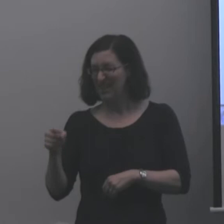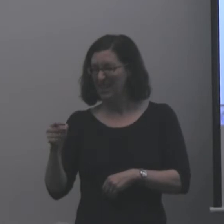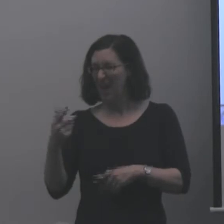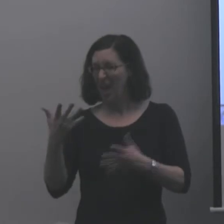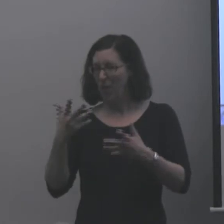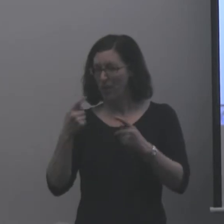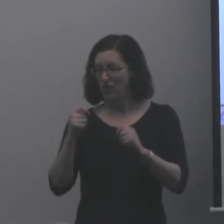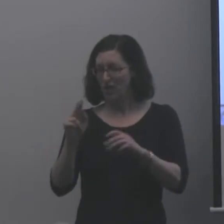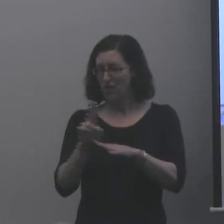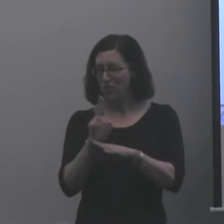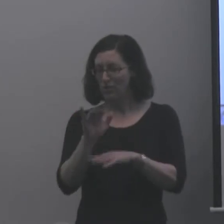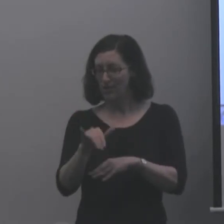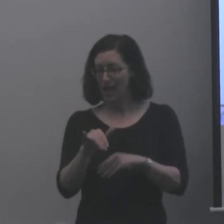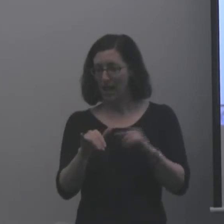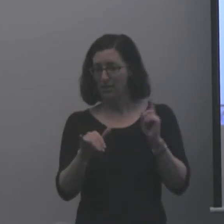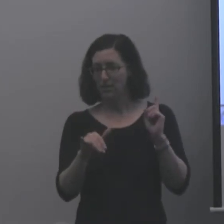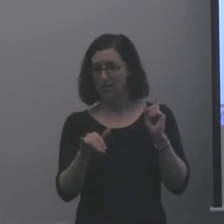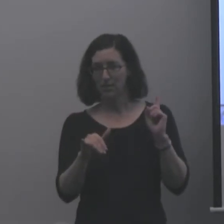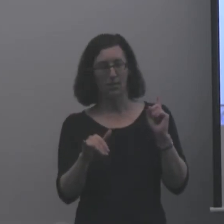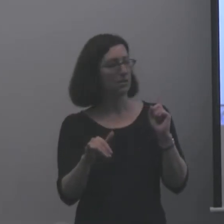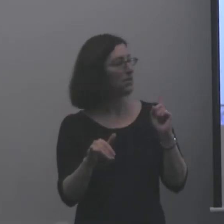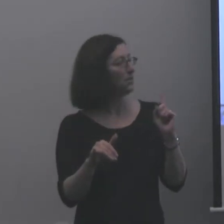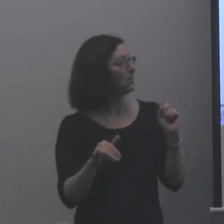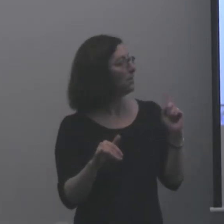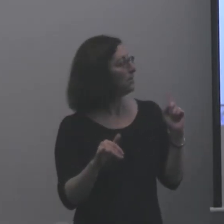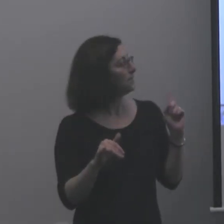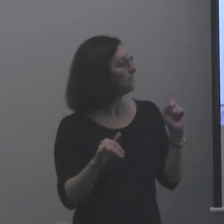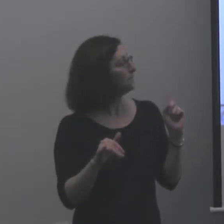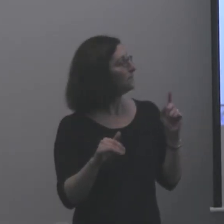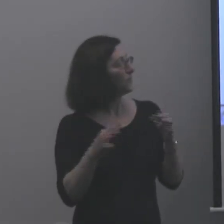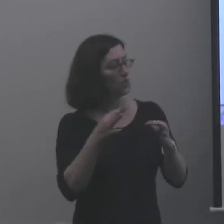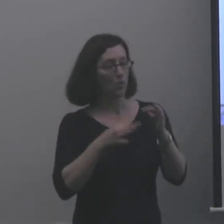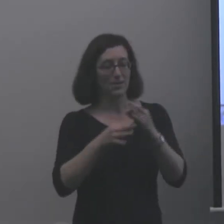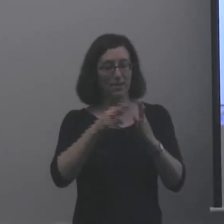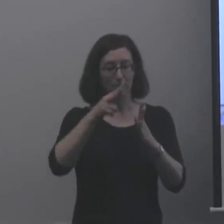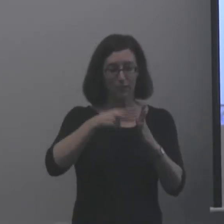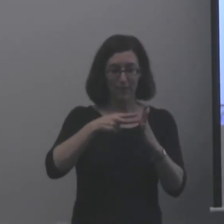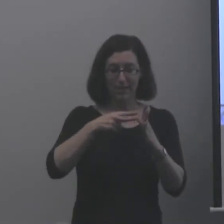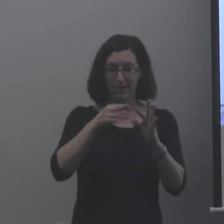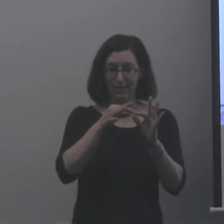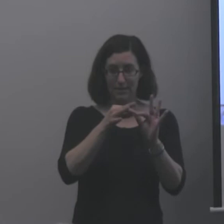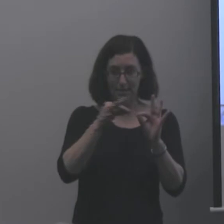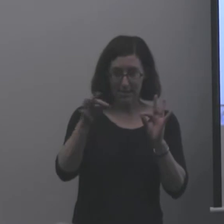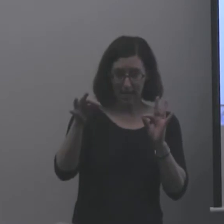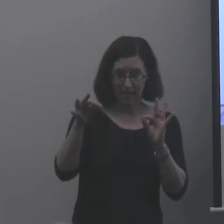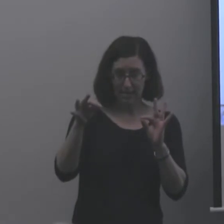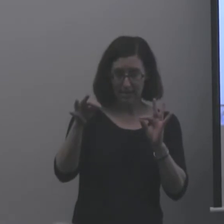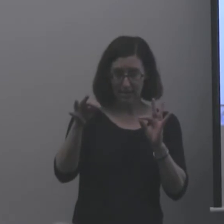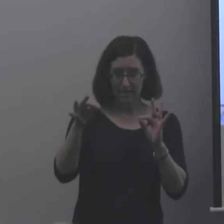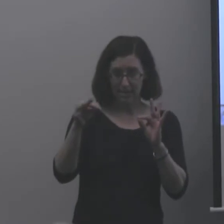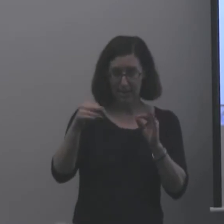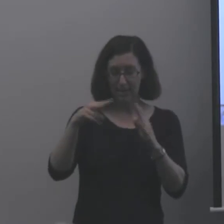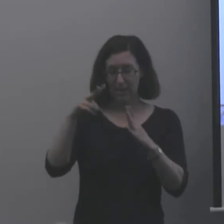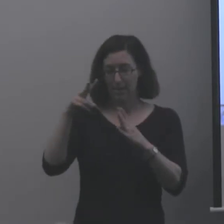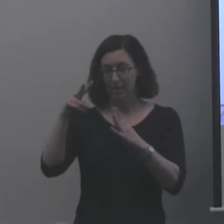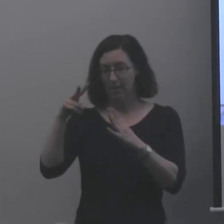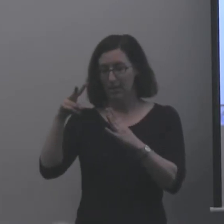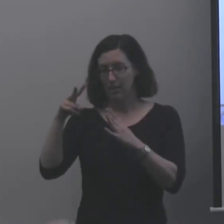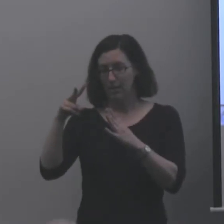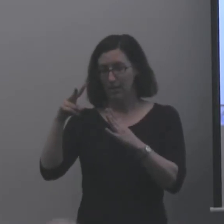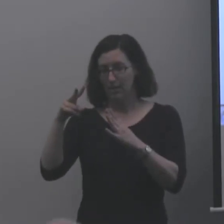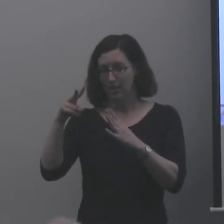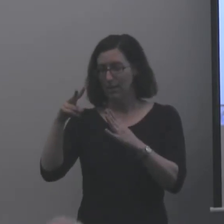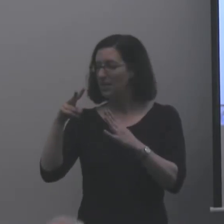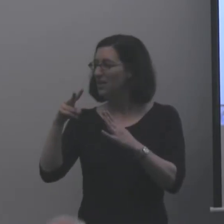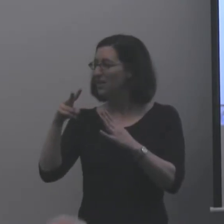I do that. About colon blank. Oh. So instead of reading that line of text, it reads about colon. About